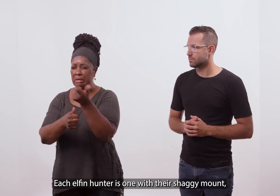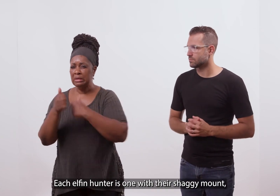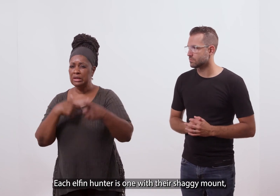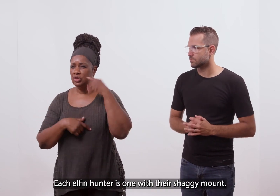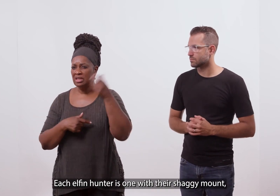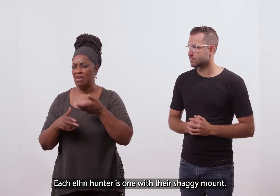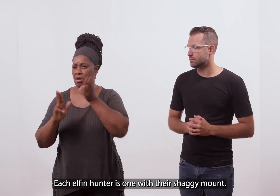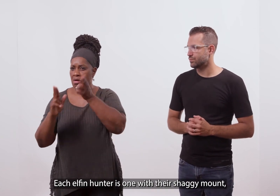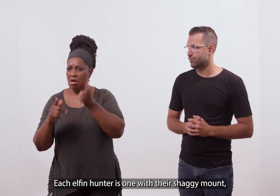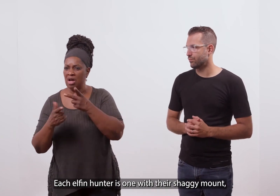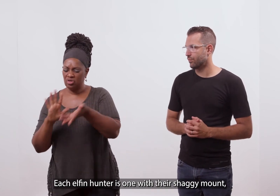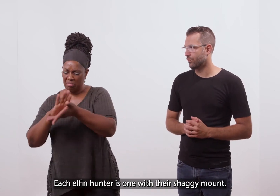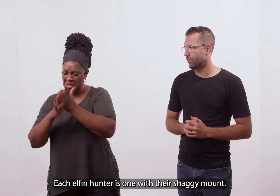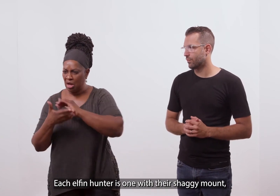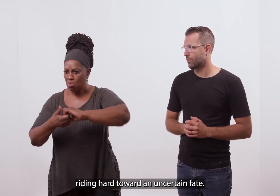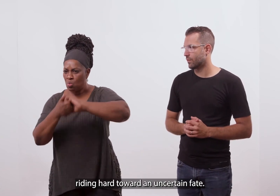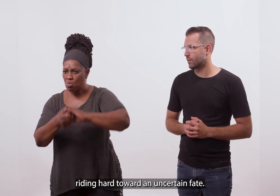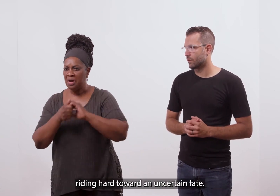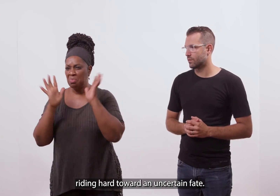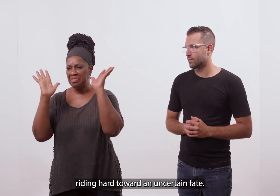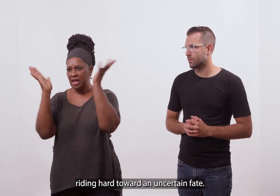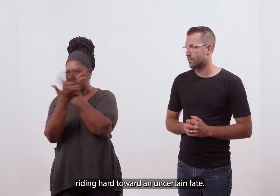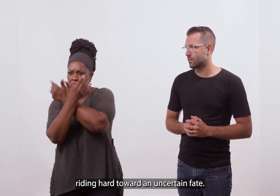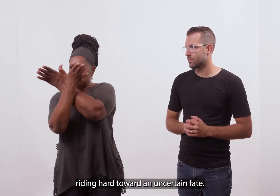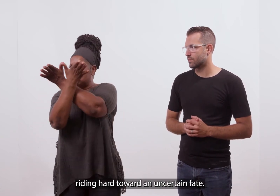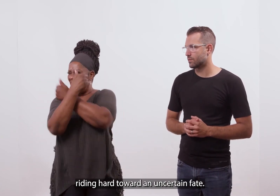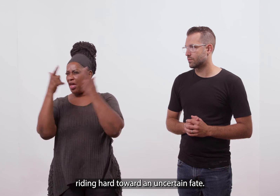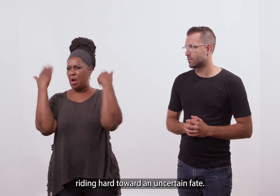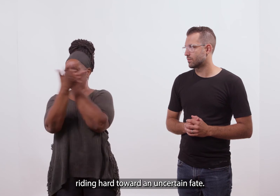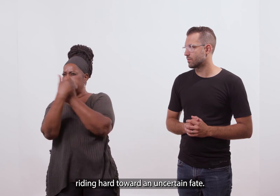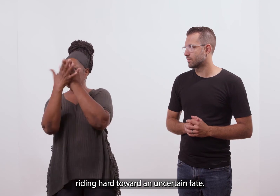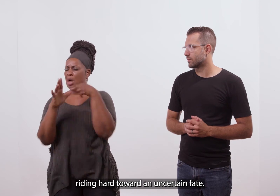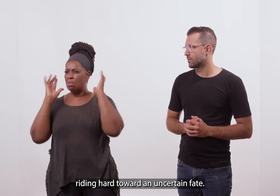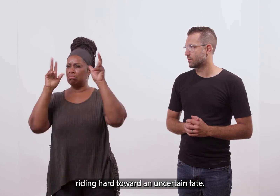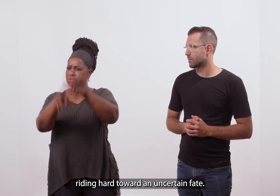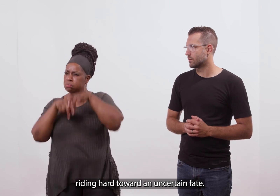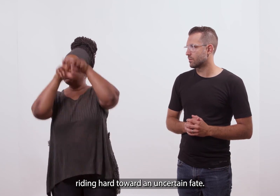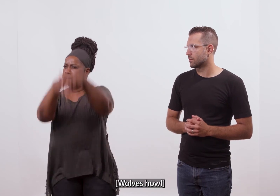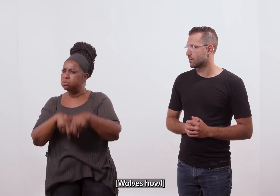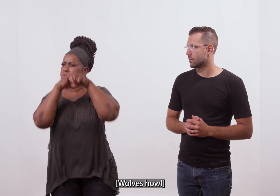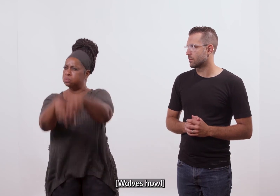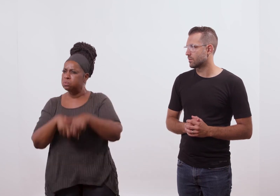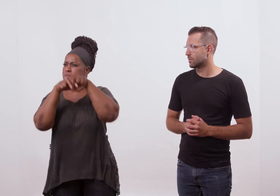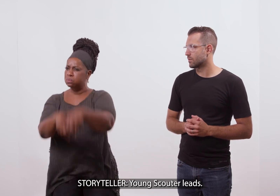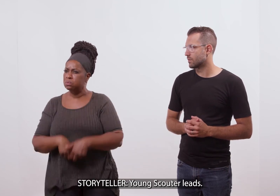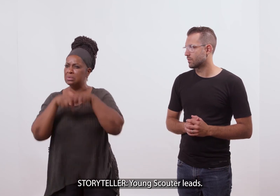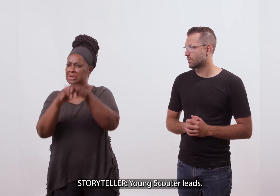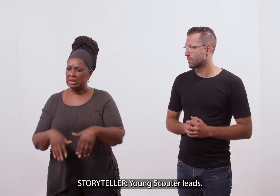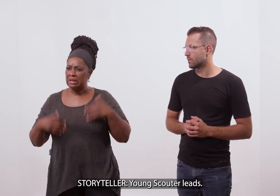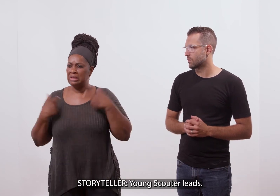elfin hunter is one with their shaggy mount, riding hard toward an uncertain fate.